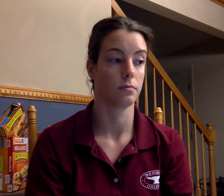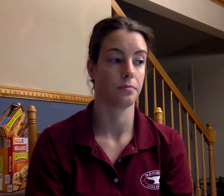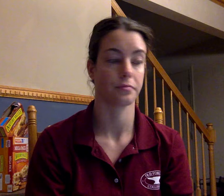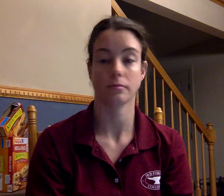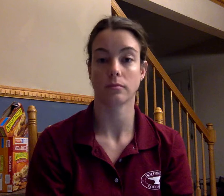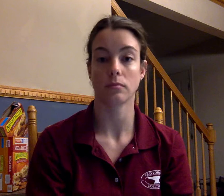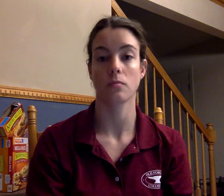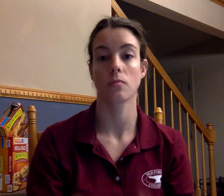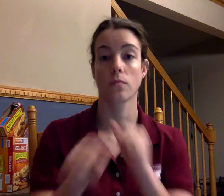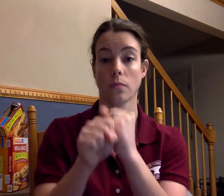page.